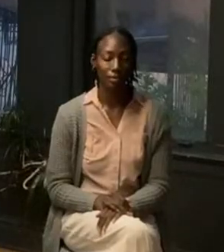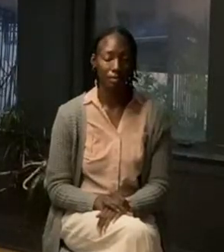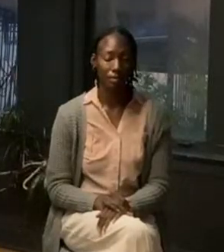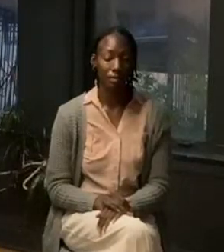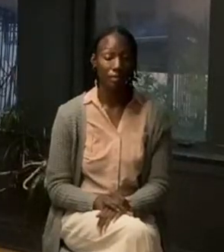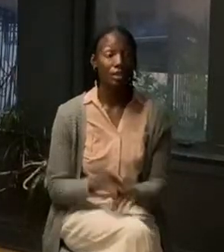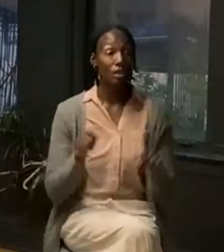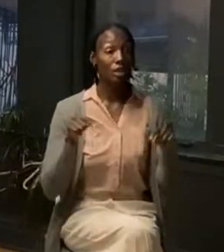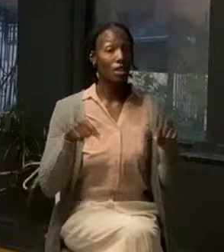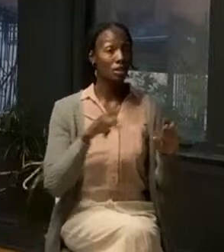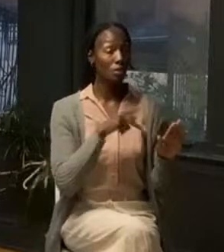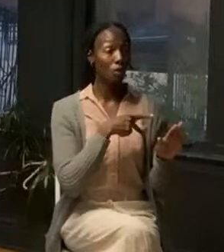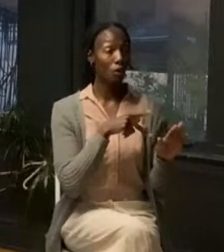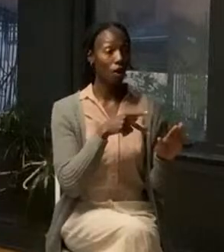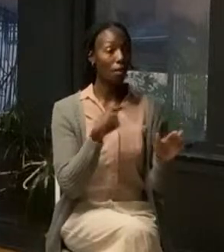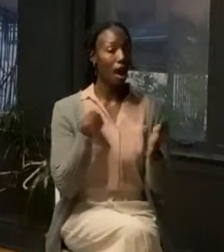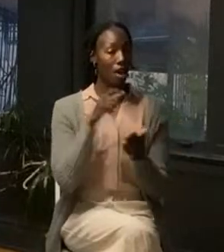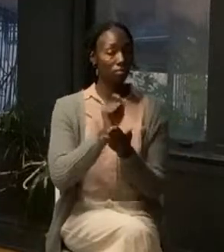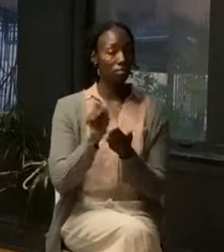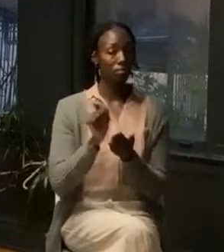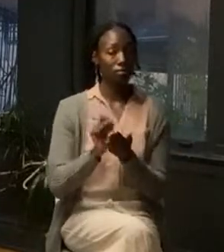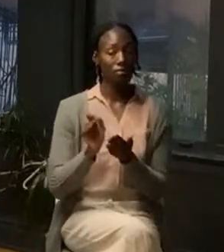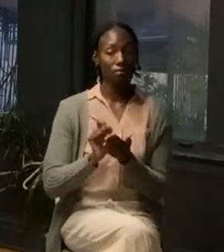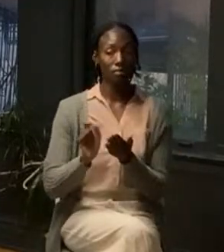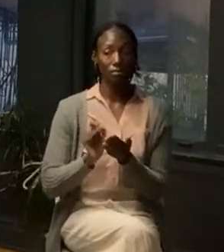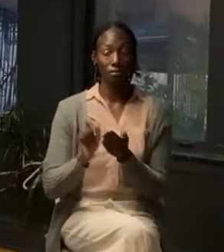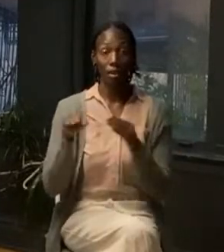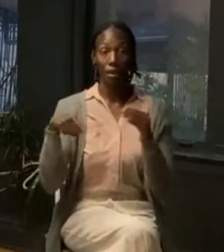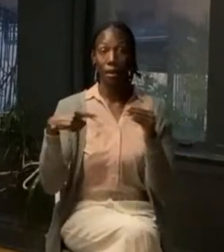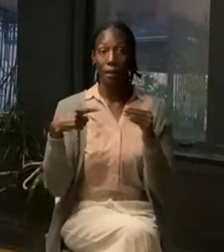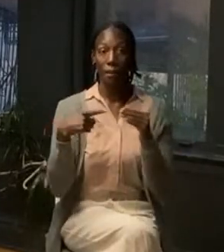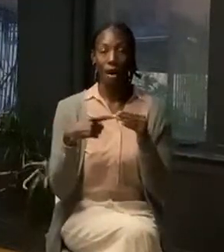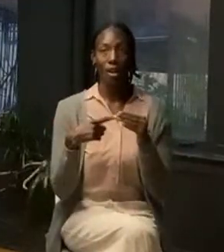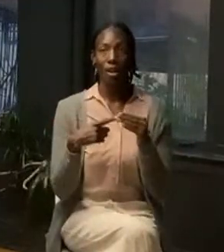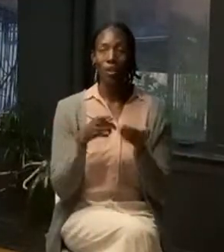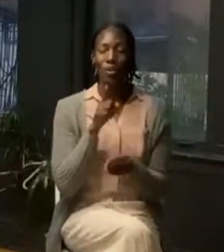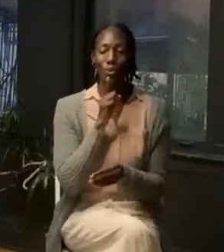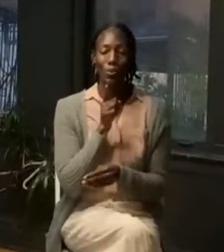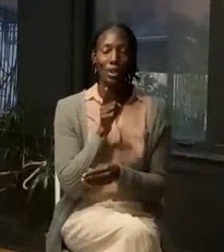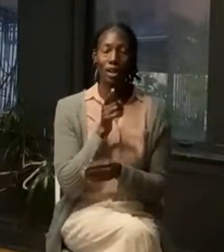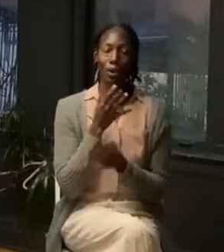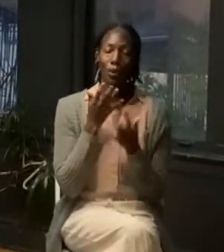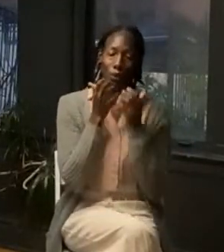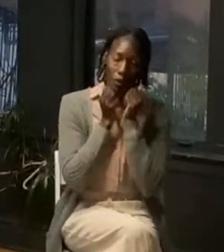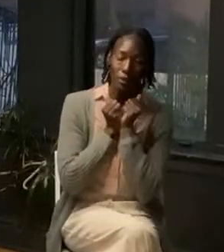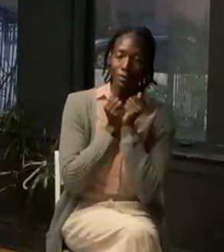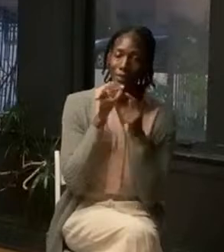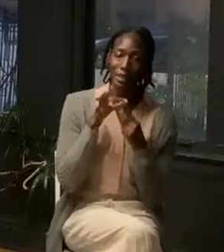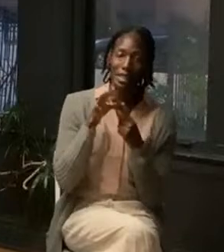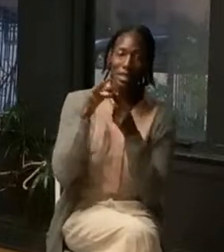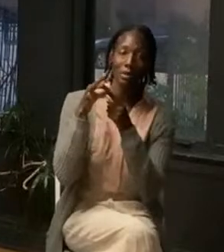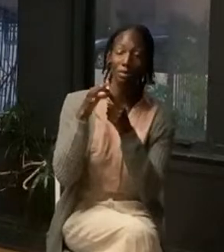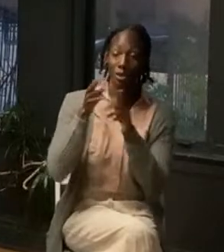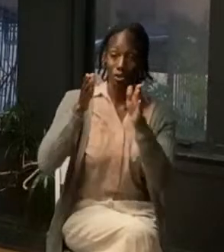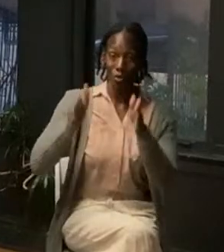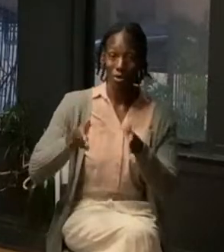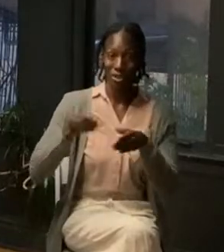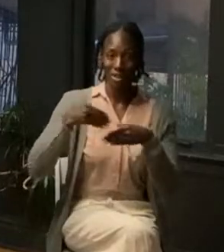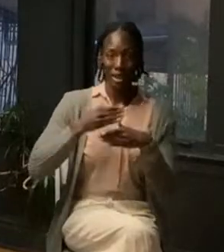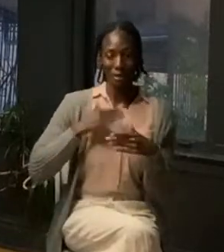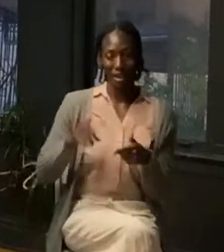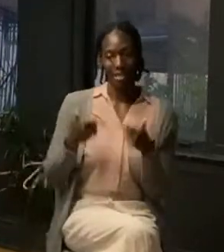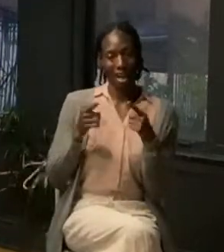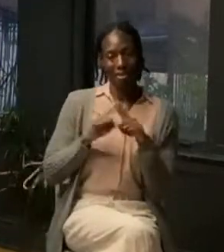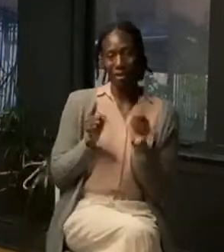This is a poem that I wrote about a really special person in my life who I don't talk to